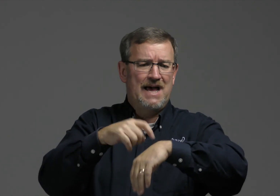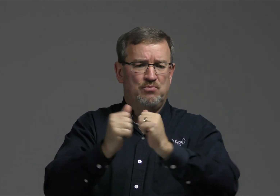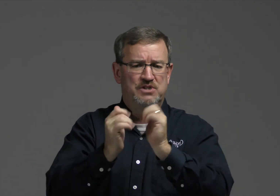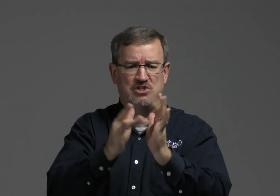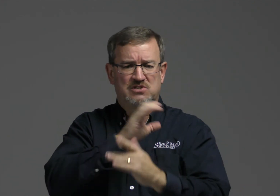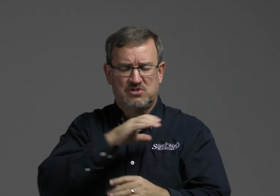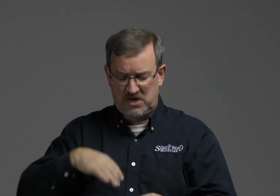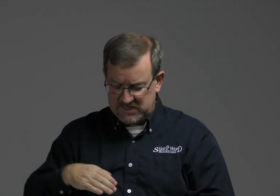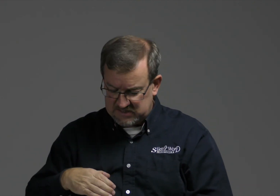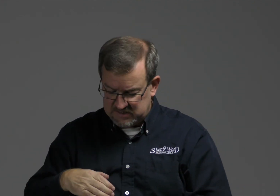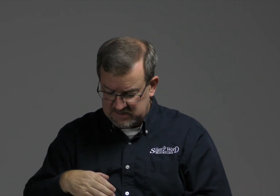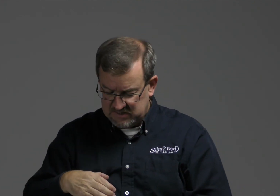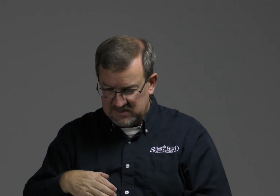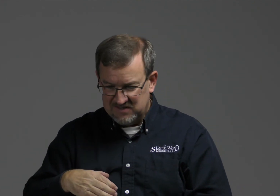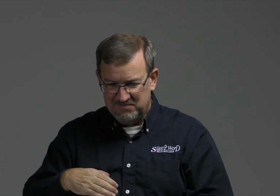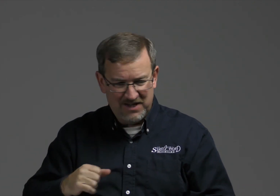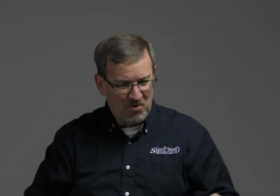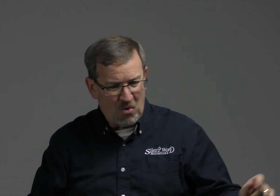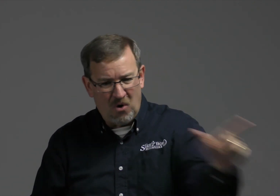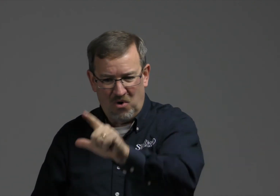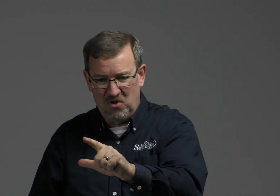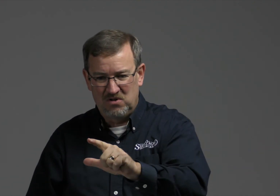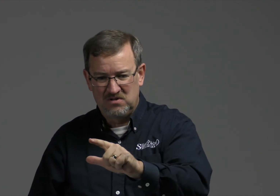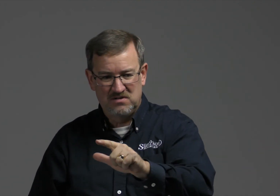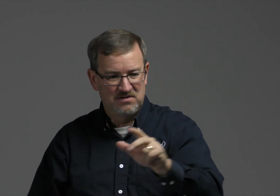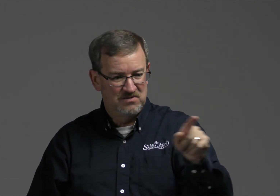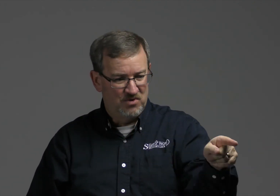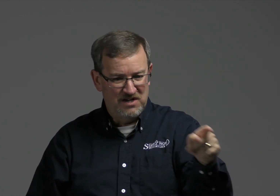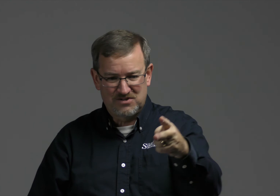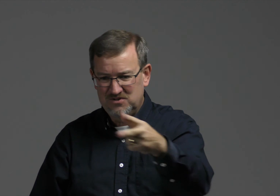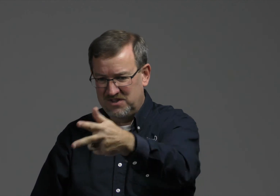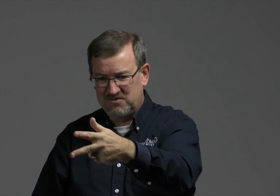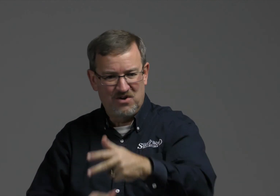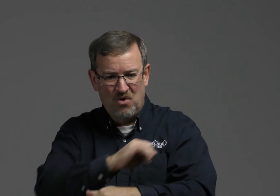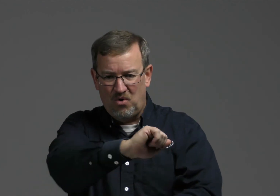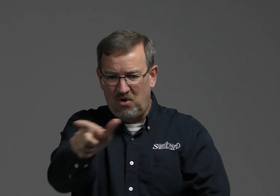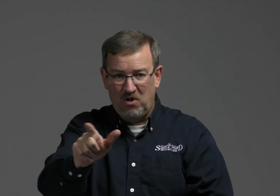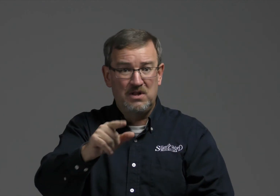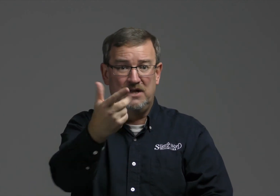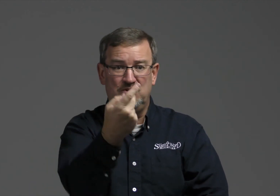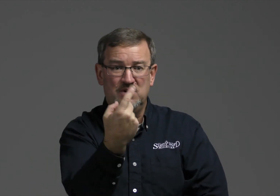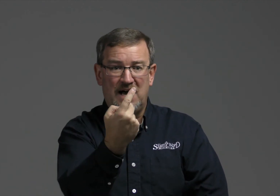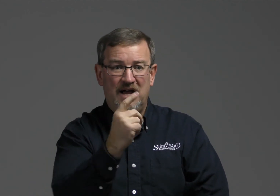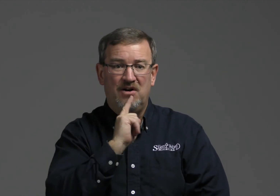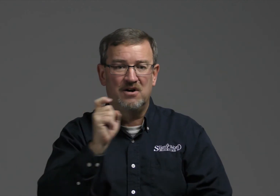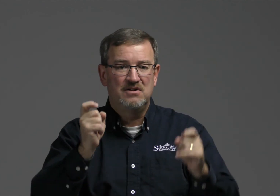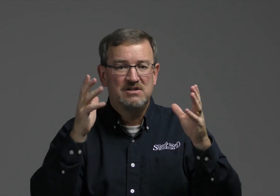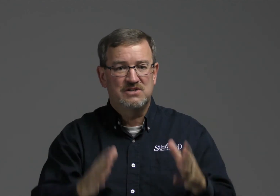time with Jesus Christ. But all, 1, 2, and 3, all, and you and I, are